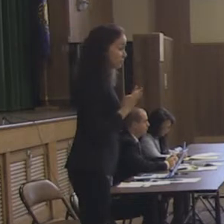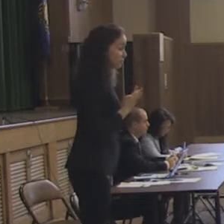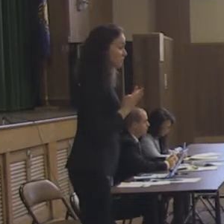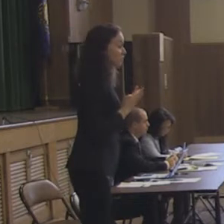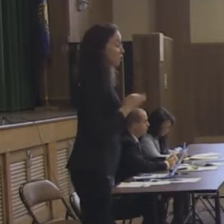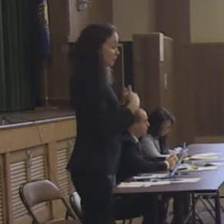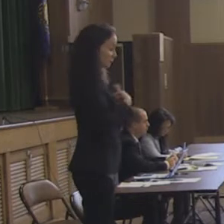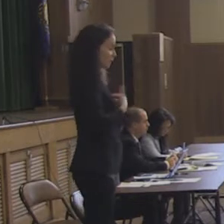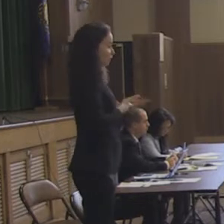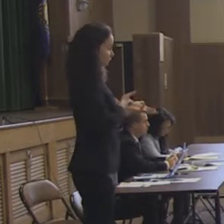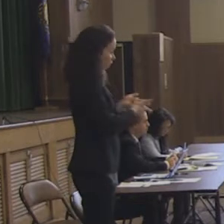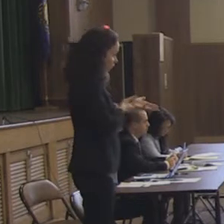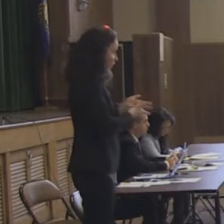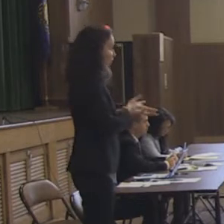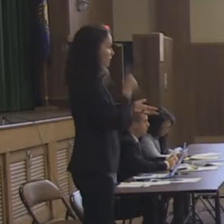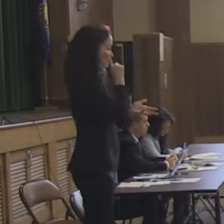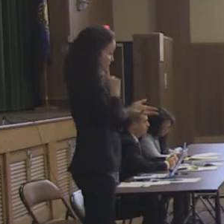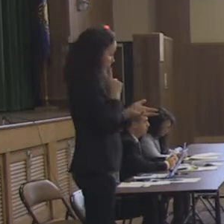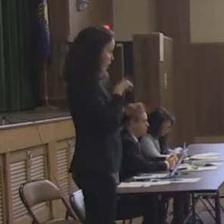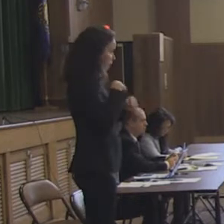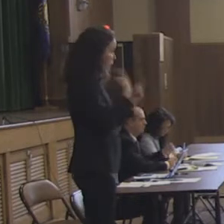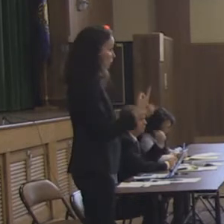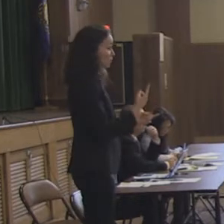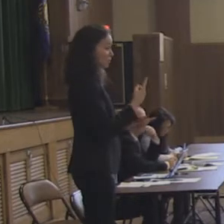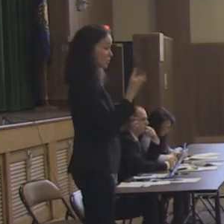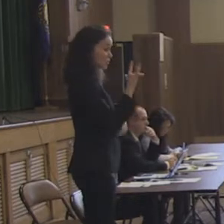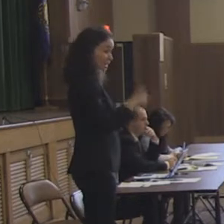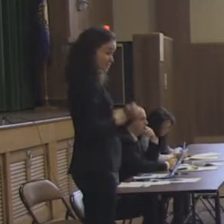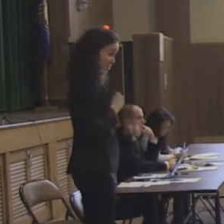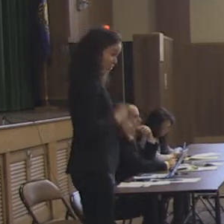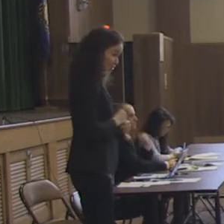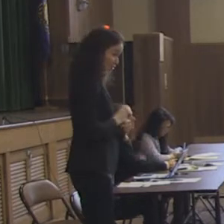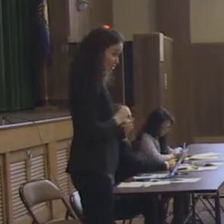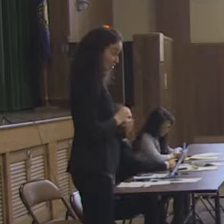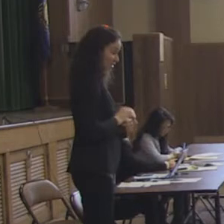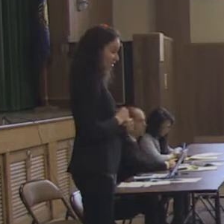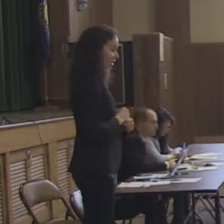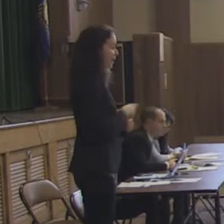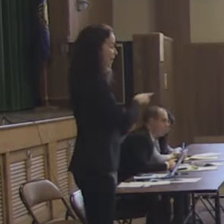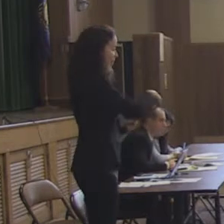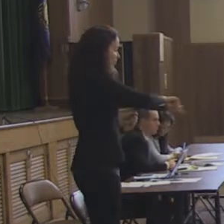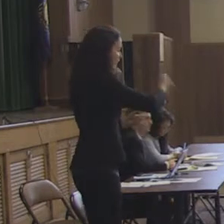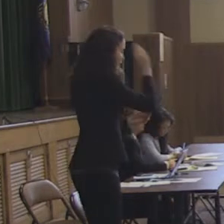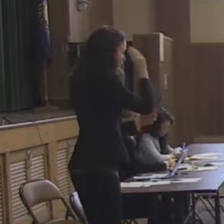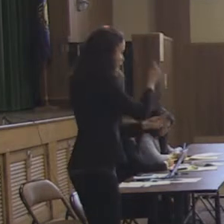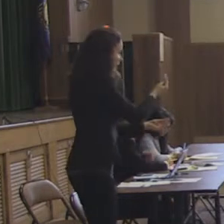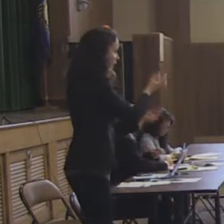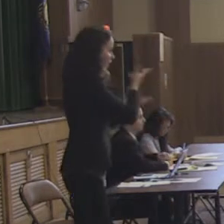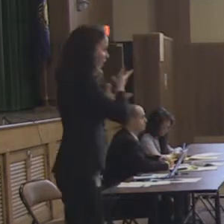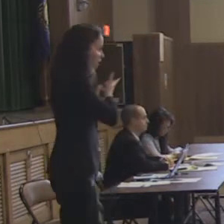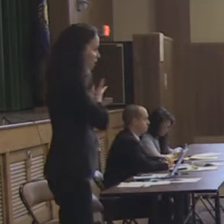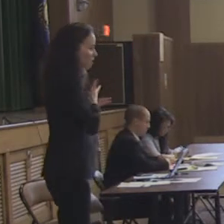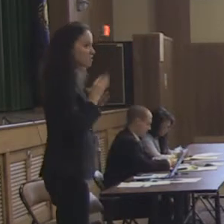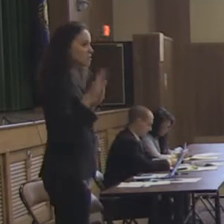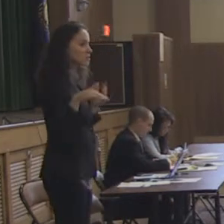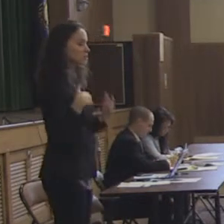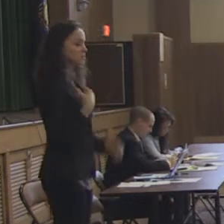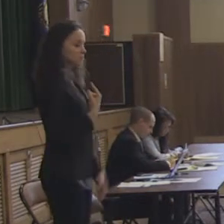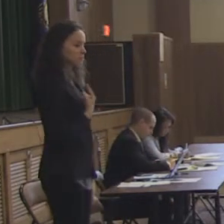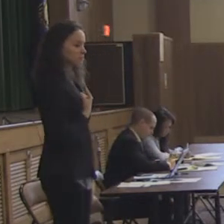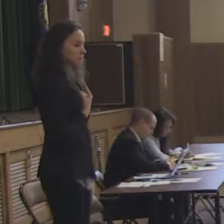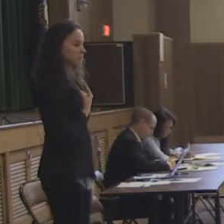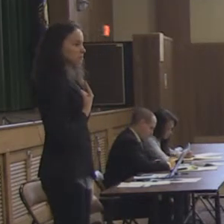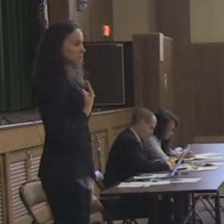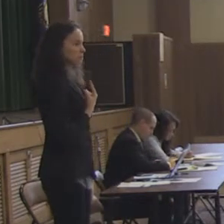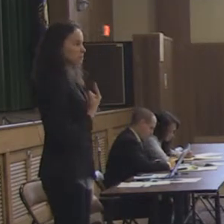community for the past two decades, the common theme they've shared with me are the feelings of loneliness and